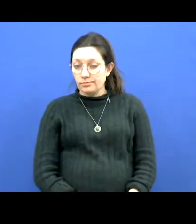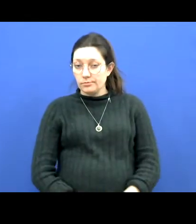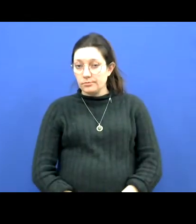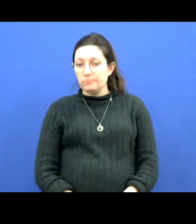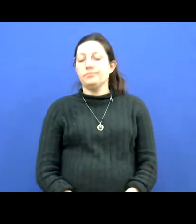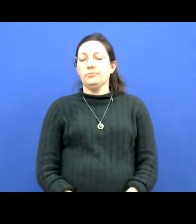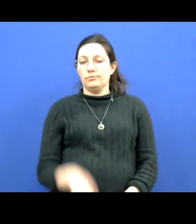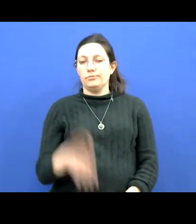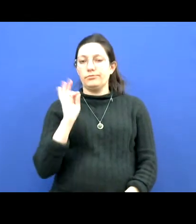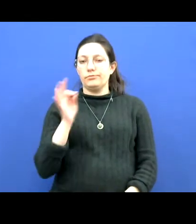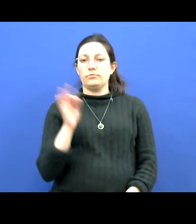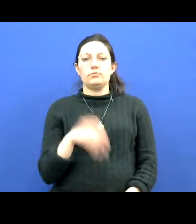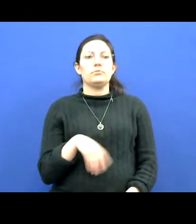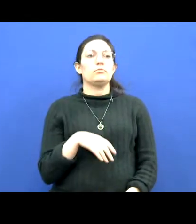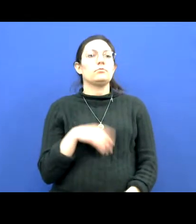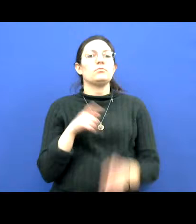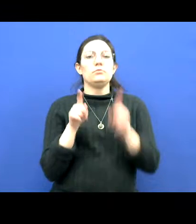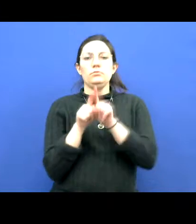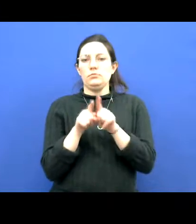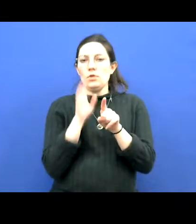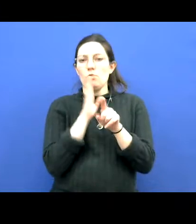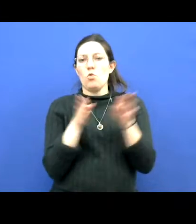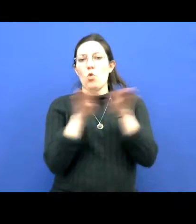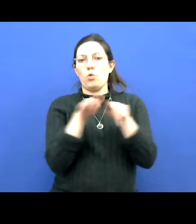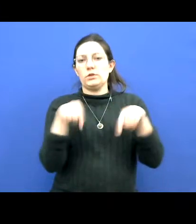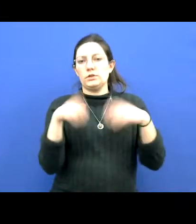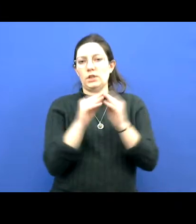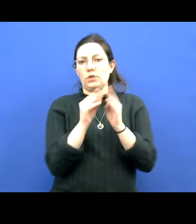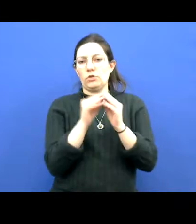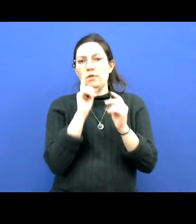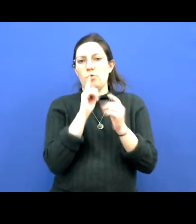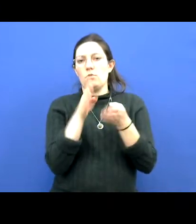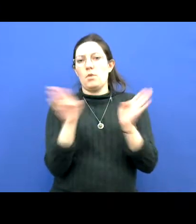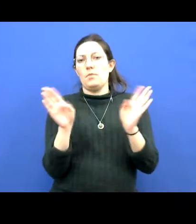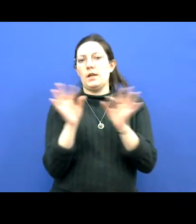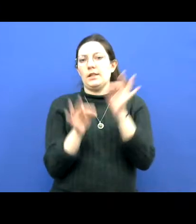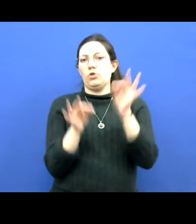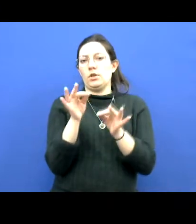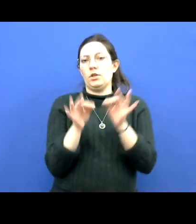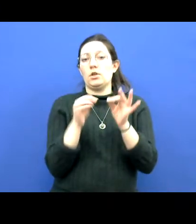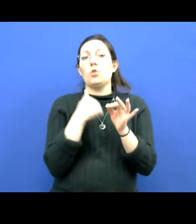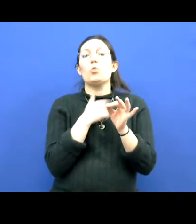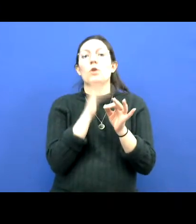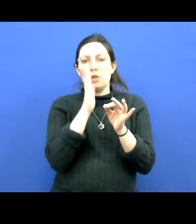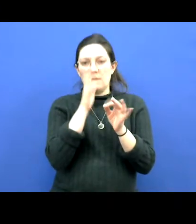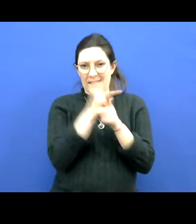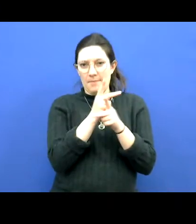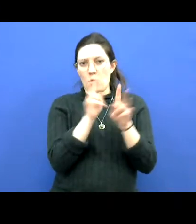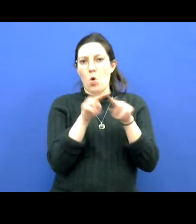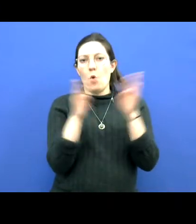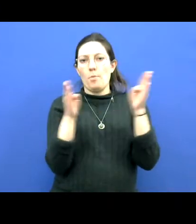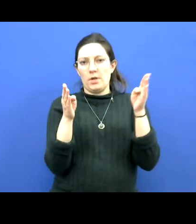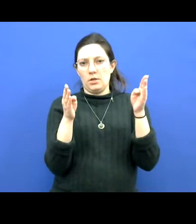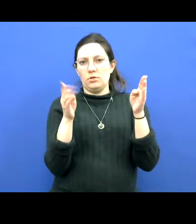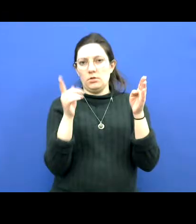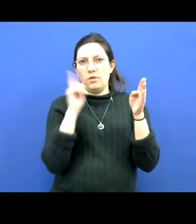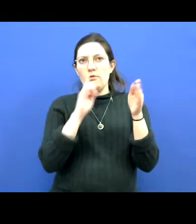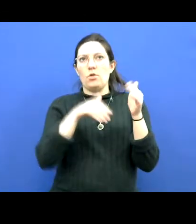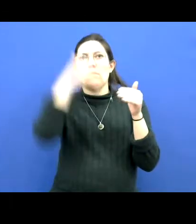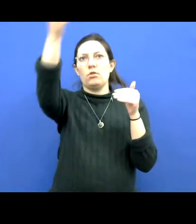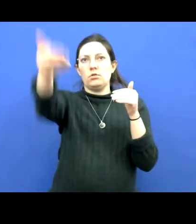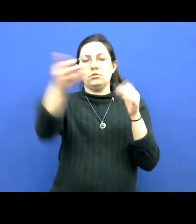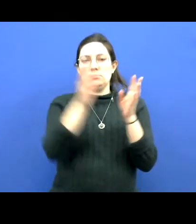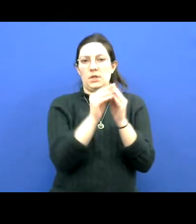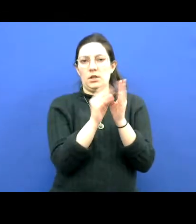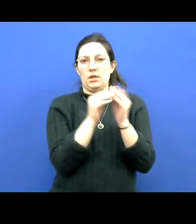All right, then same thing. I'm going to close this session of the public hearing. We're going to keep this public hearing open because we've just